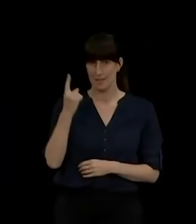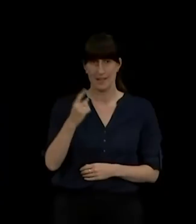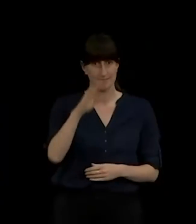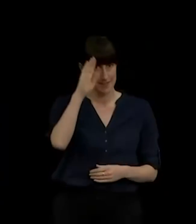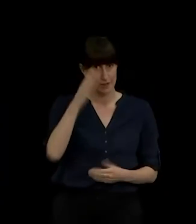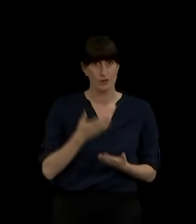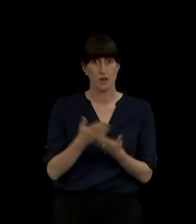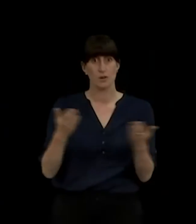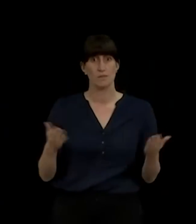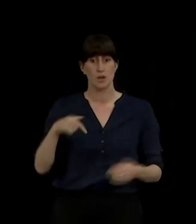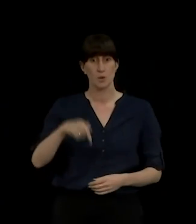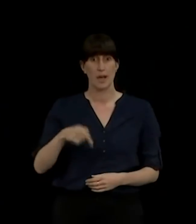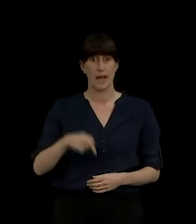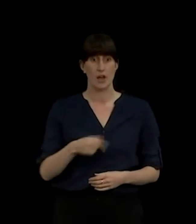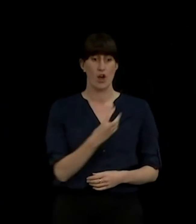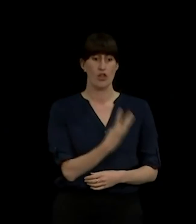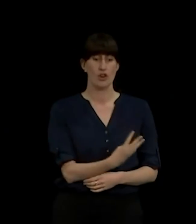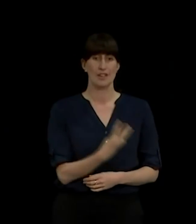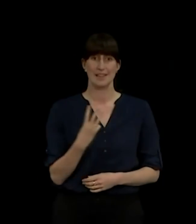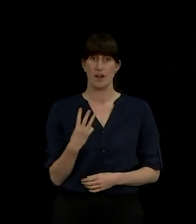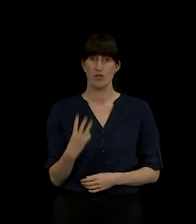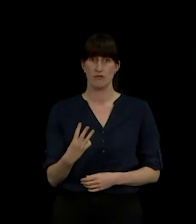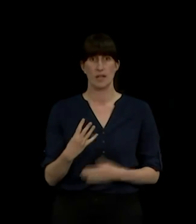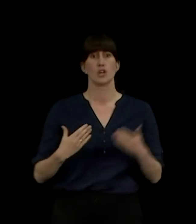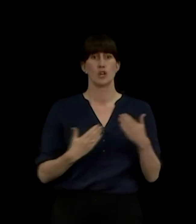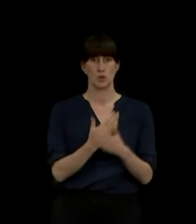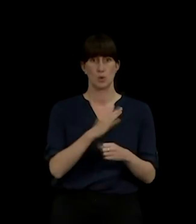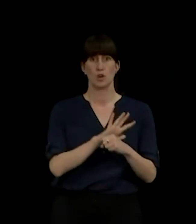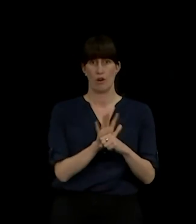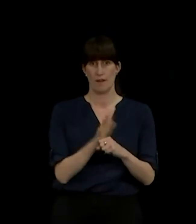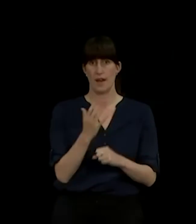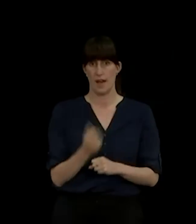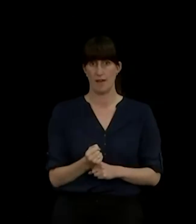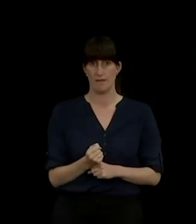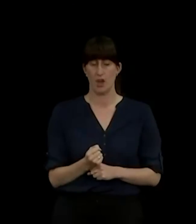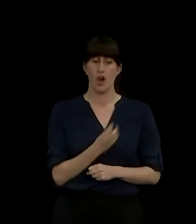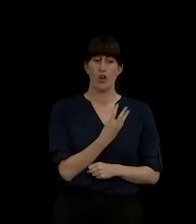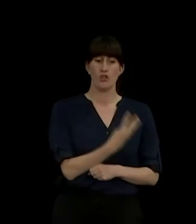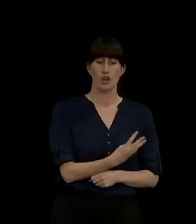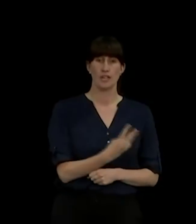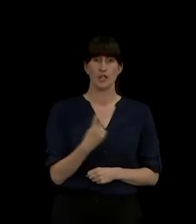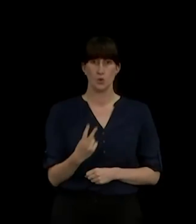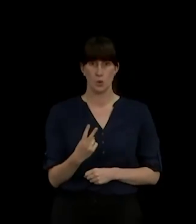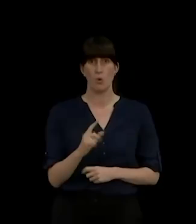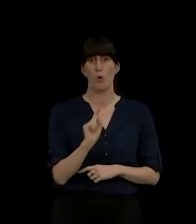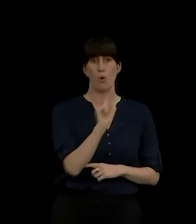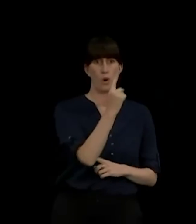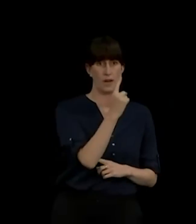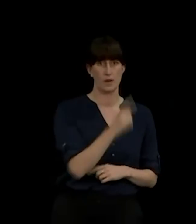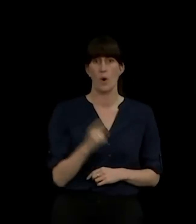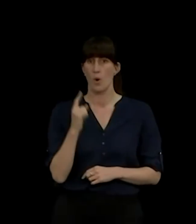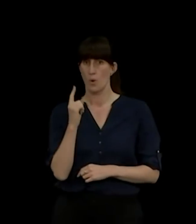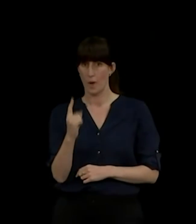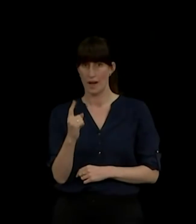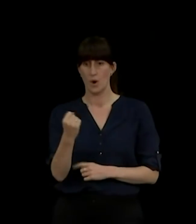So today there are a total of 33 new community cases to report. 32 of these are Auckland-based and